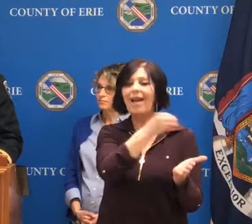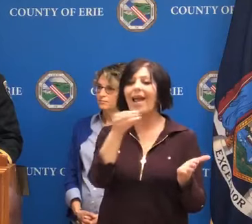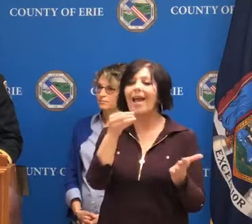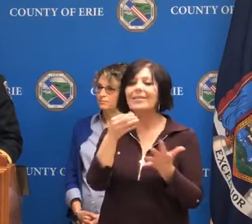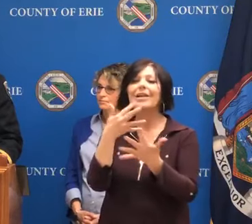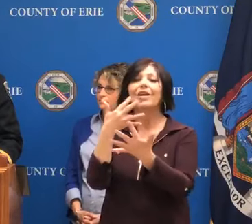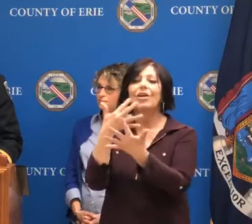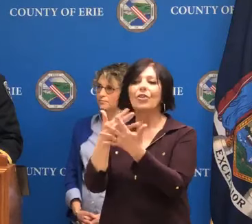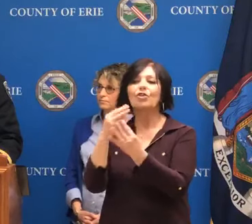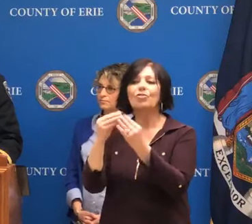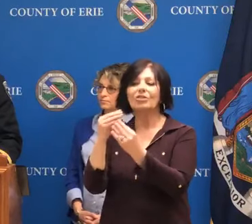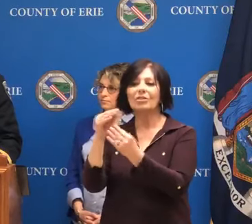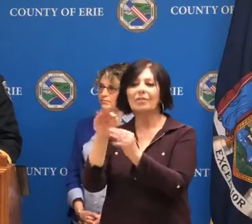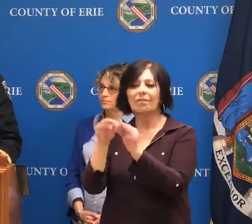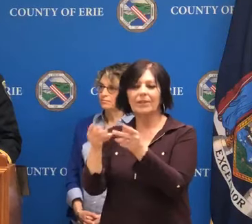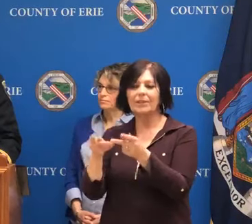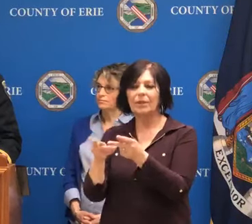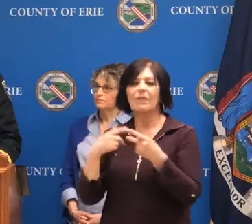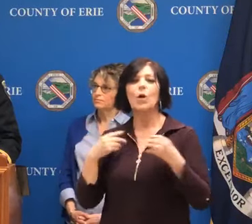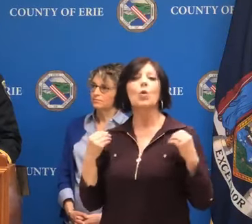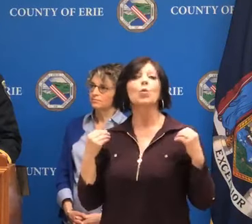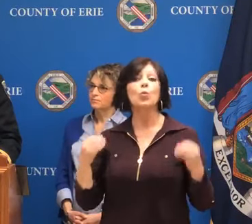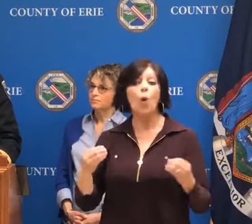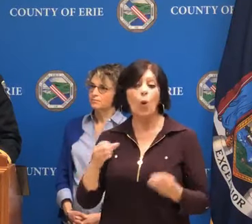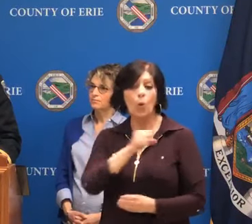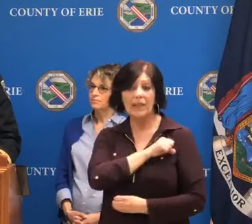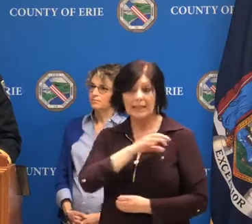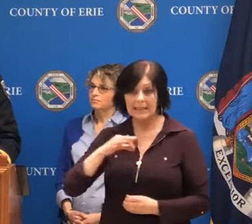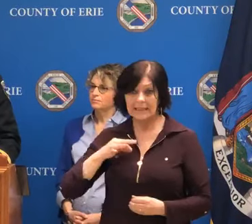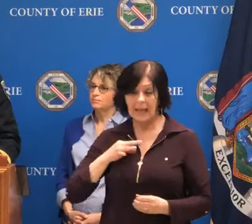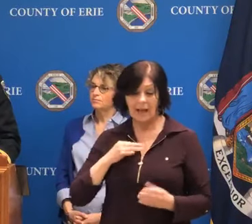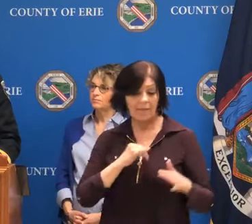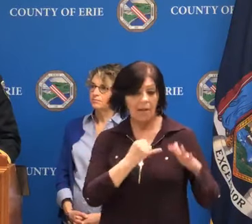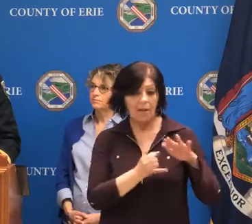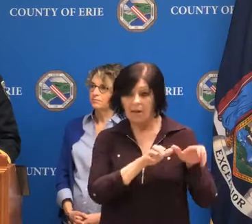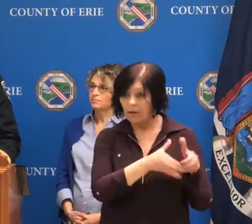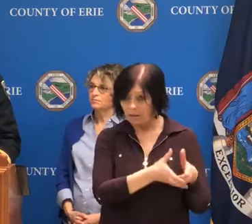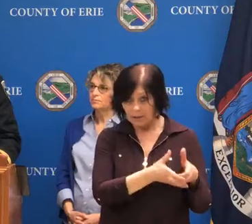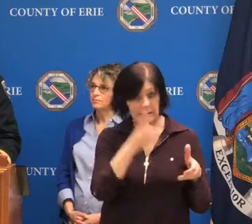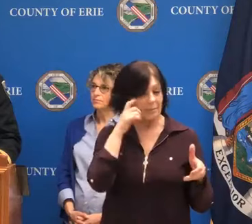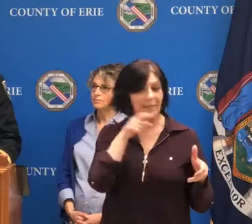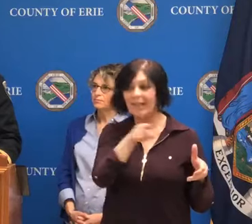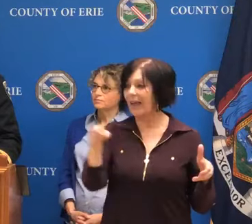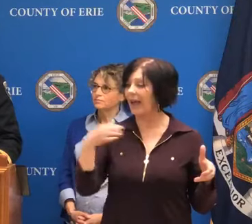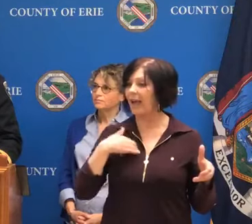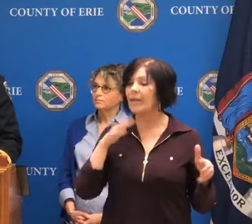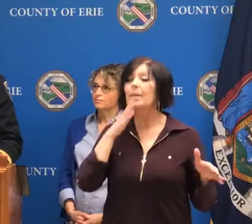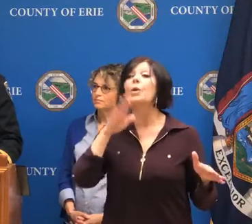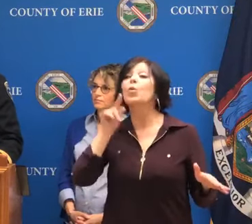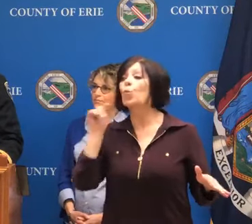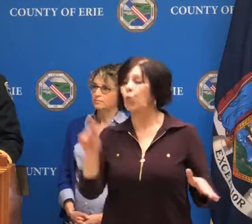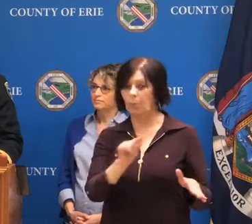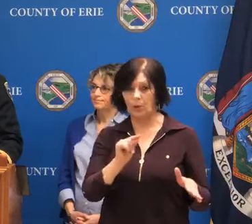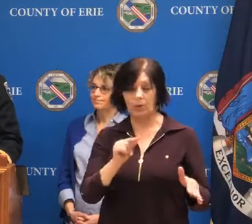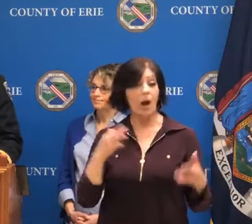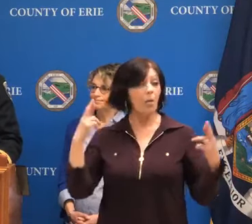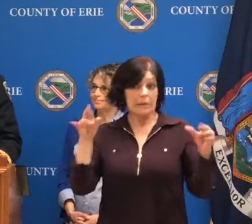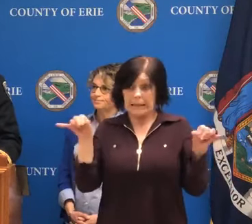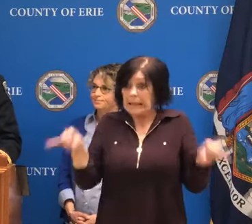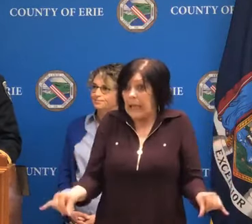and we have no staff members under quarantine or suspected of COVID-19. I hope and pray it stays this